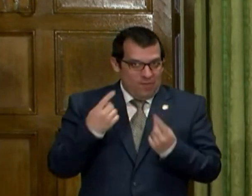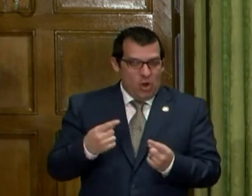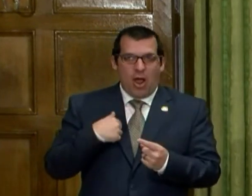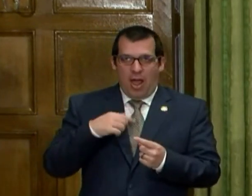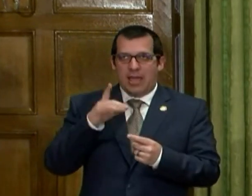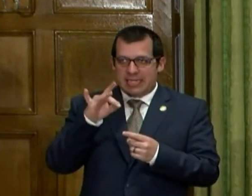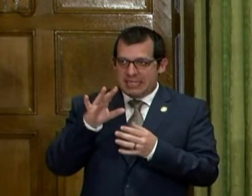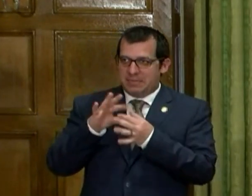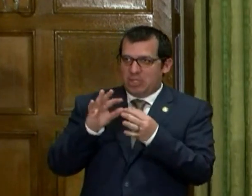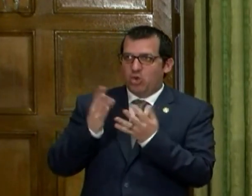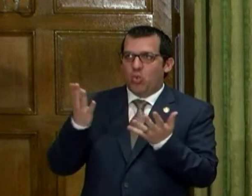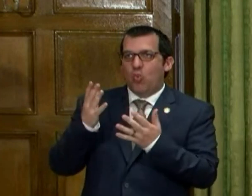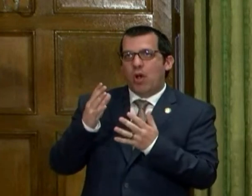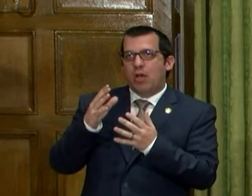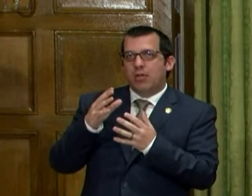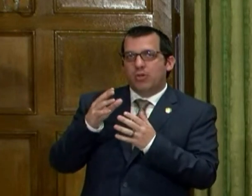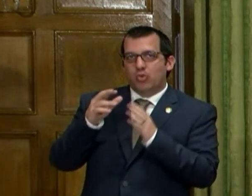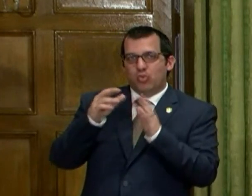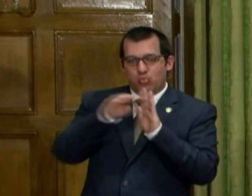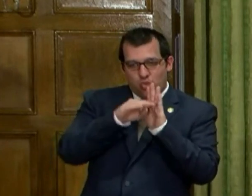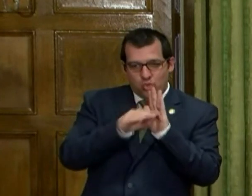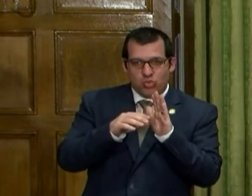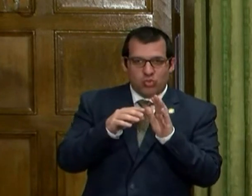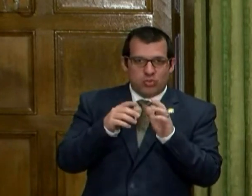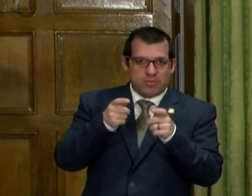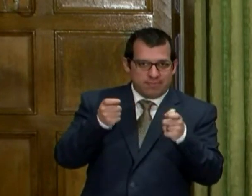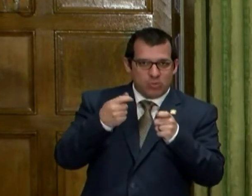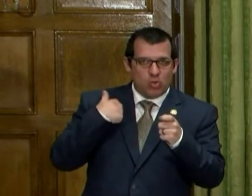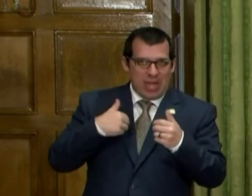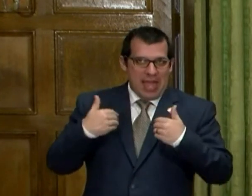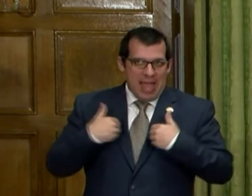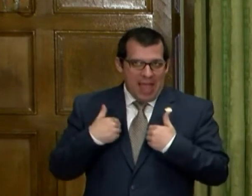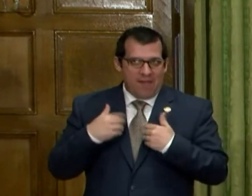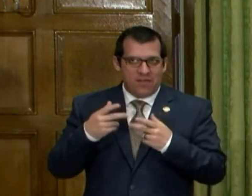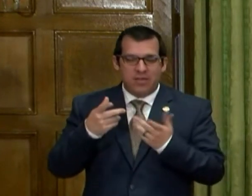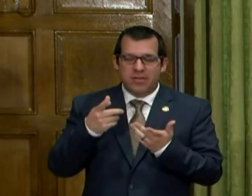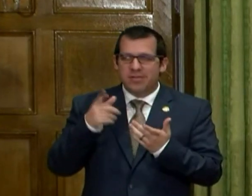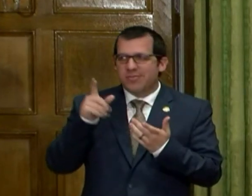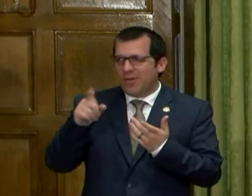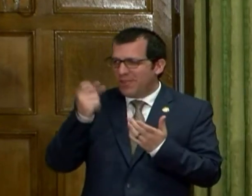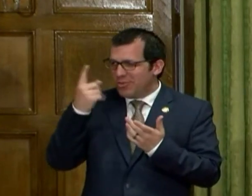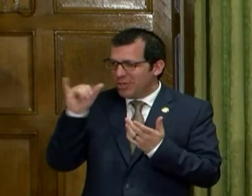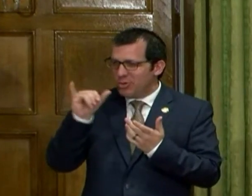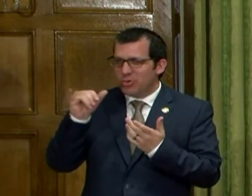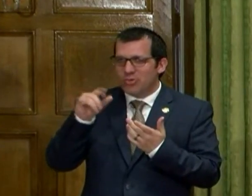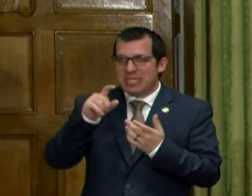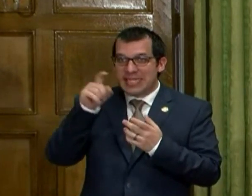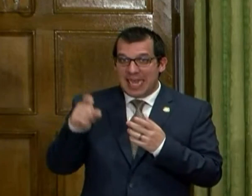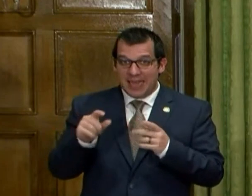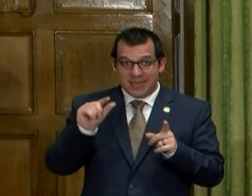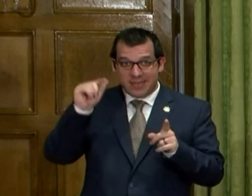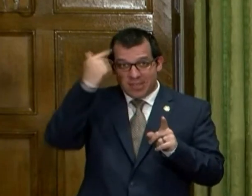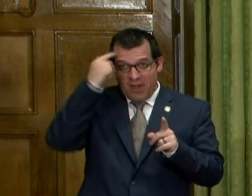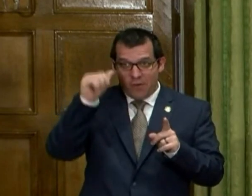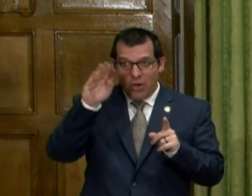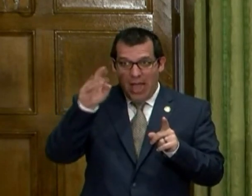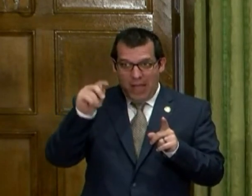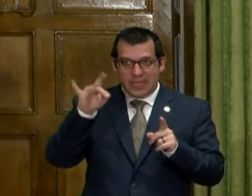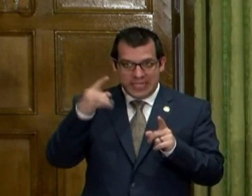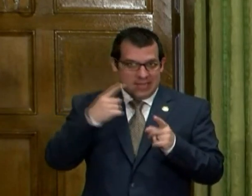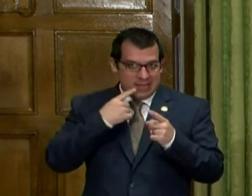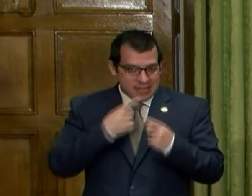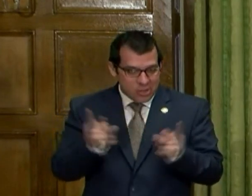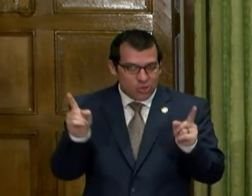that we have in place. And you've got to be mindful, like Texas, Governor Abbott issued an